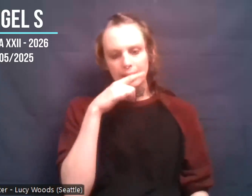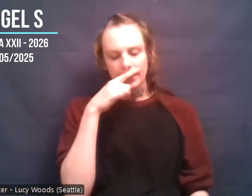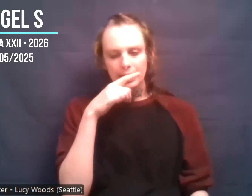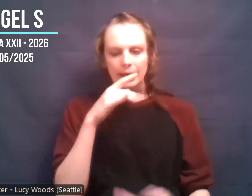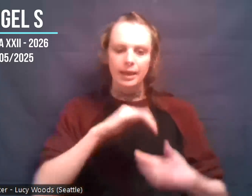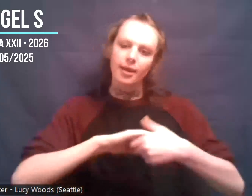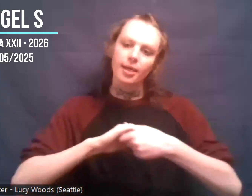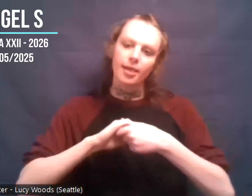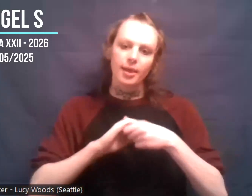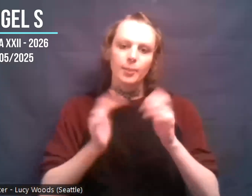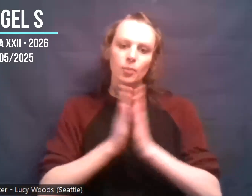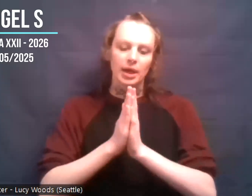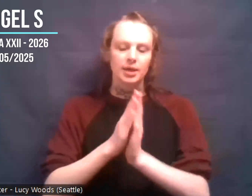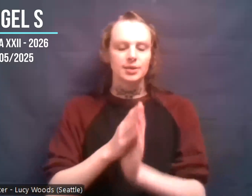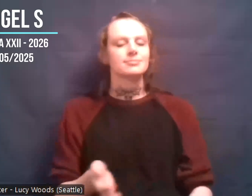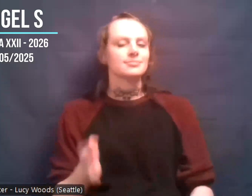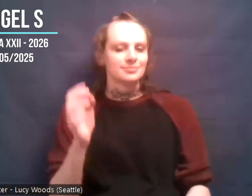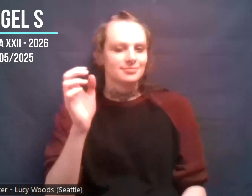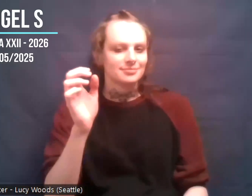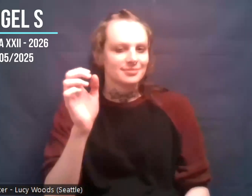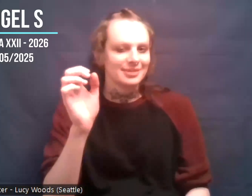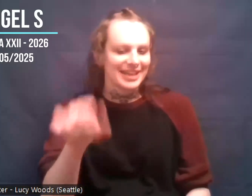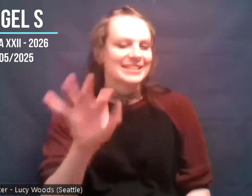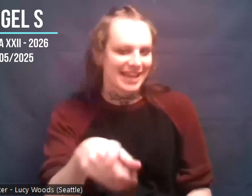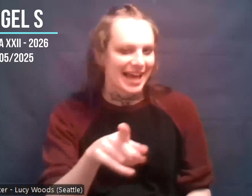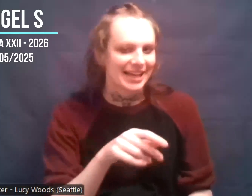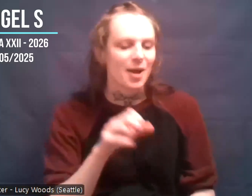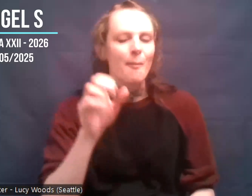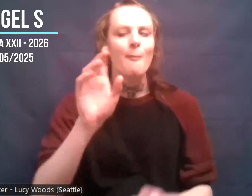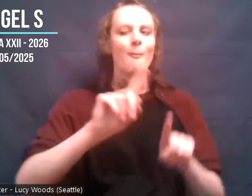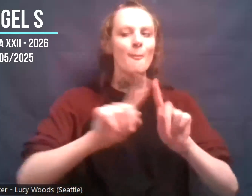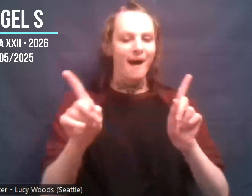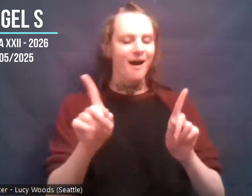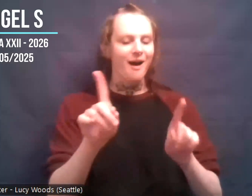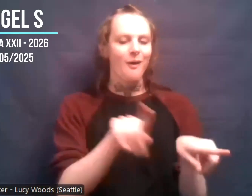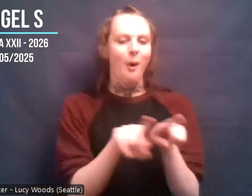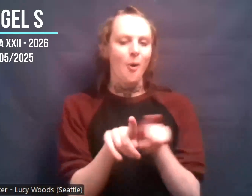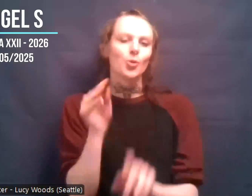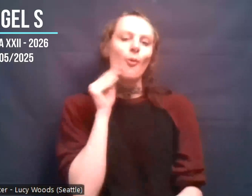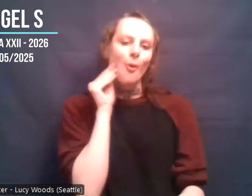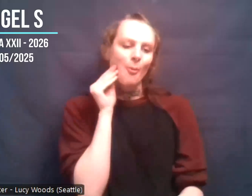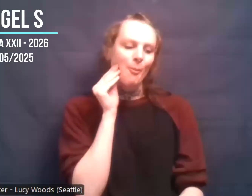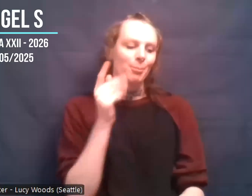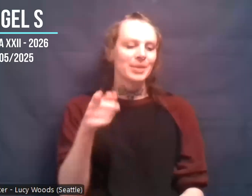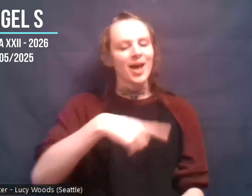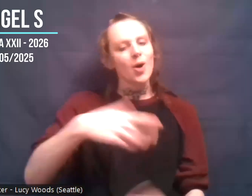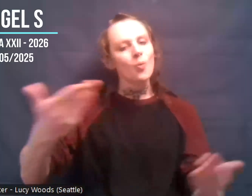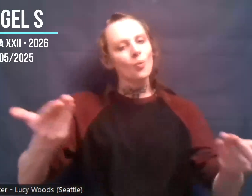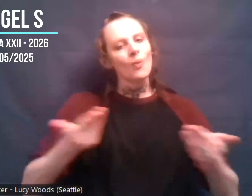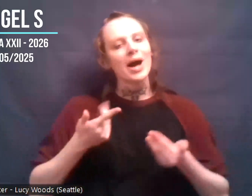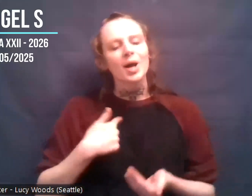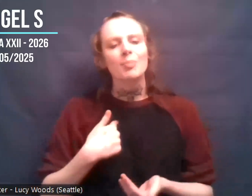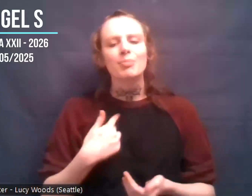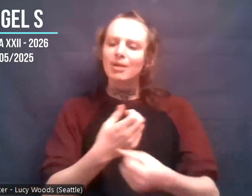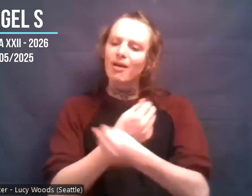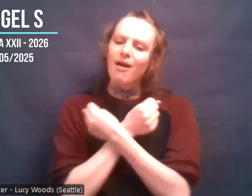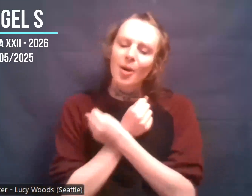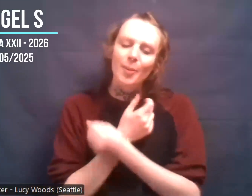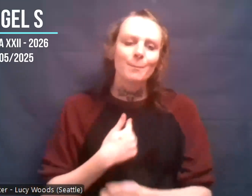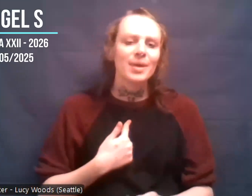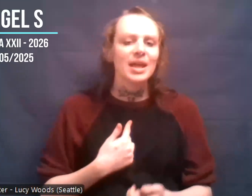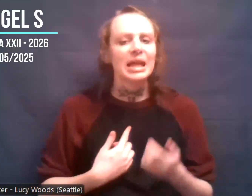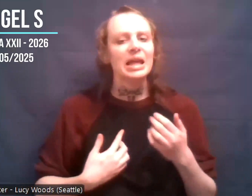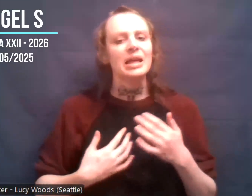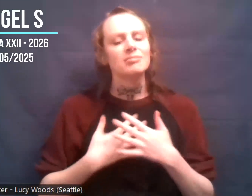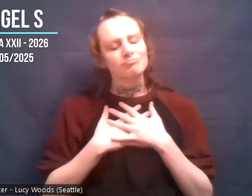And that's exactly what it was. But it was home. They welcomed me with open arms. They embraced me. They loved on me before